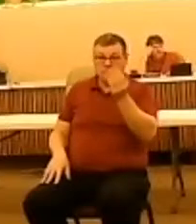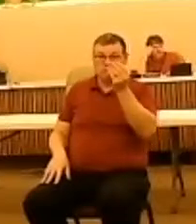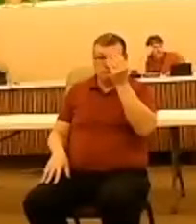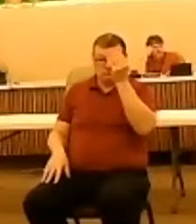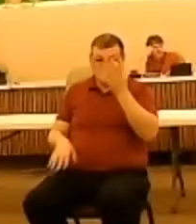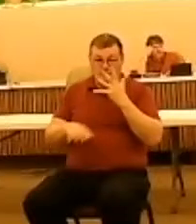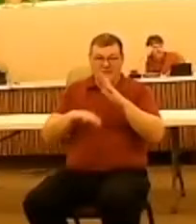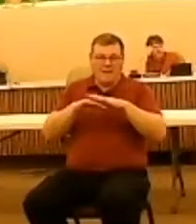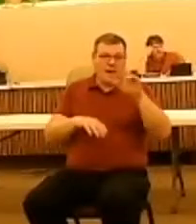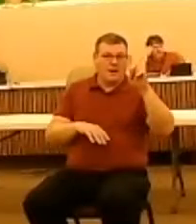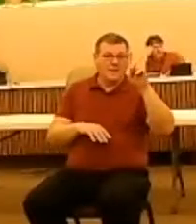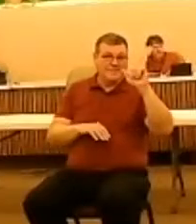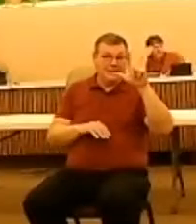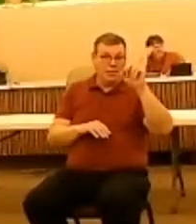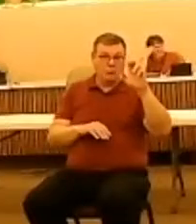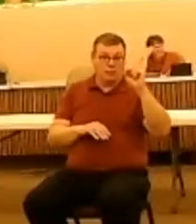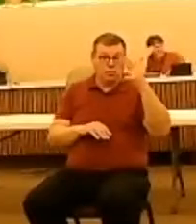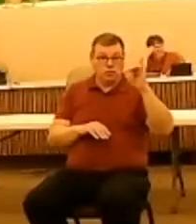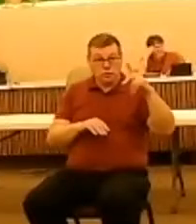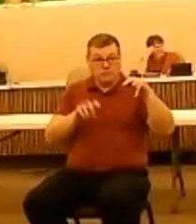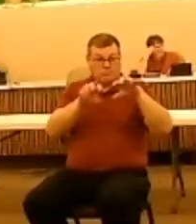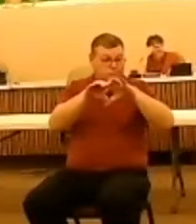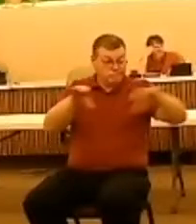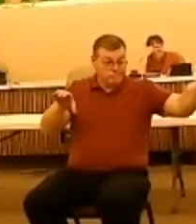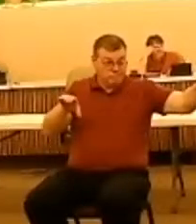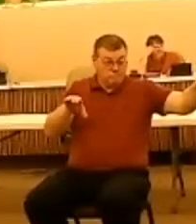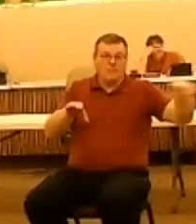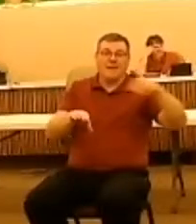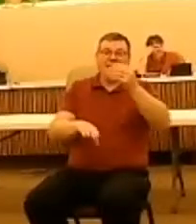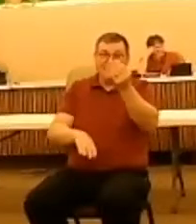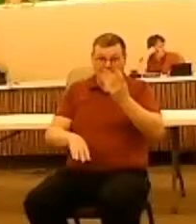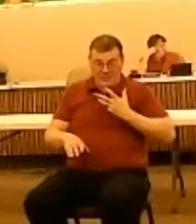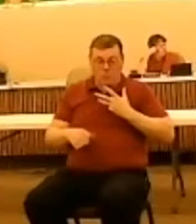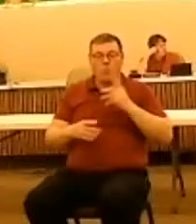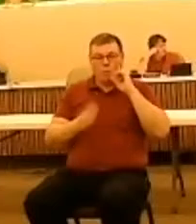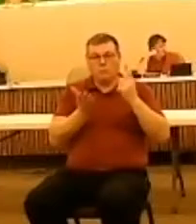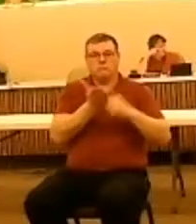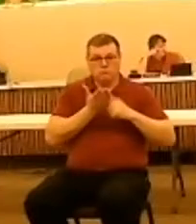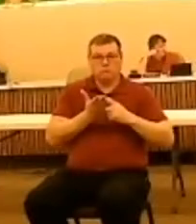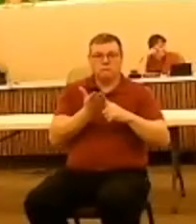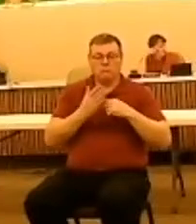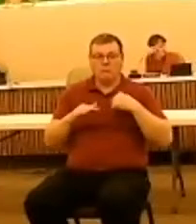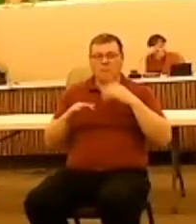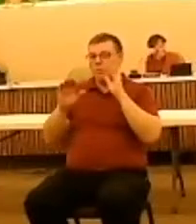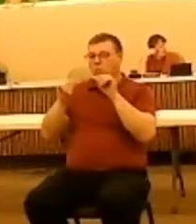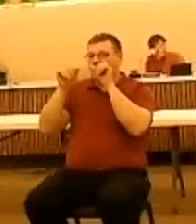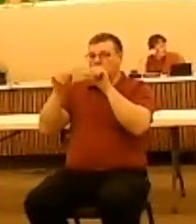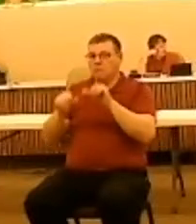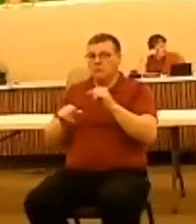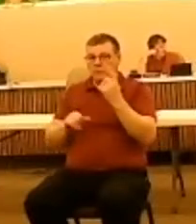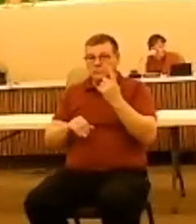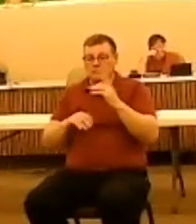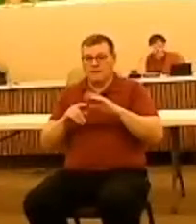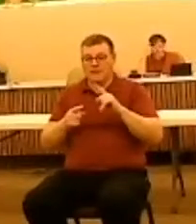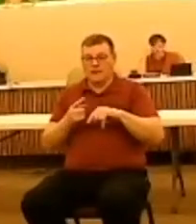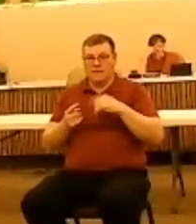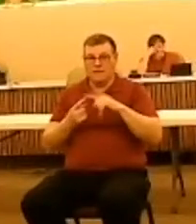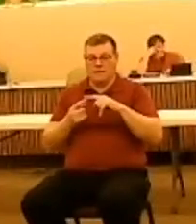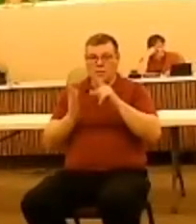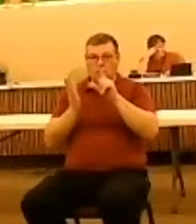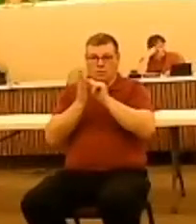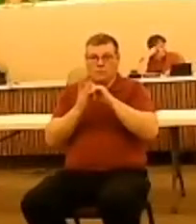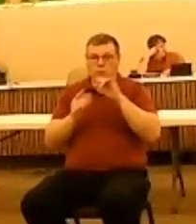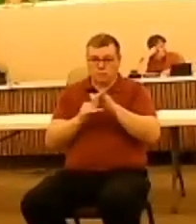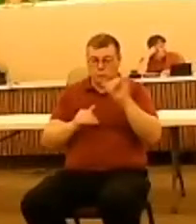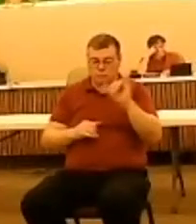other than on Dealership Row, let us know so we can fold that into as well. I'll post something including on Henrietta Highlights so we can get